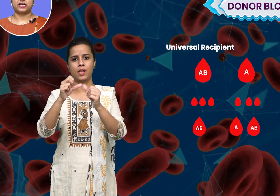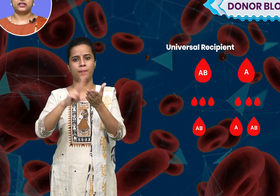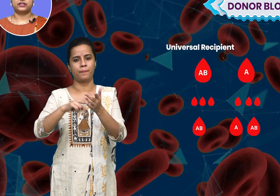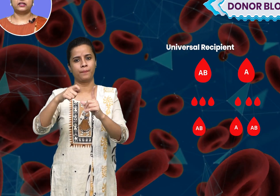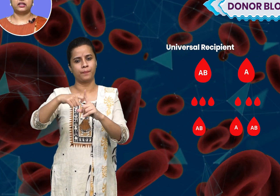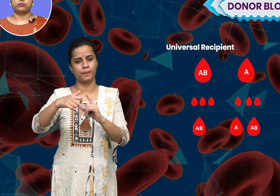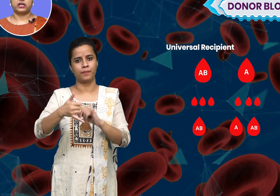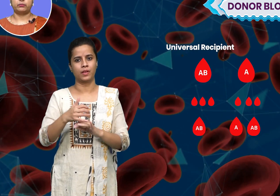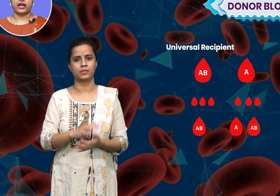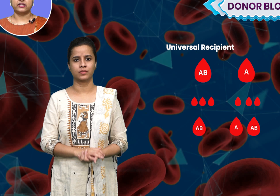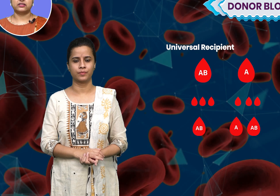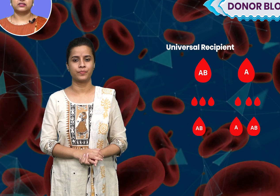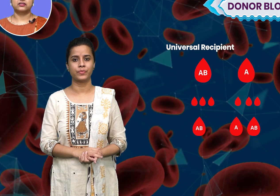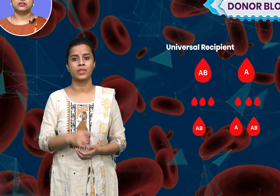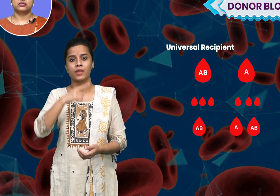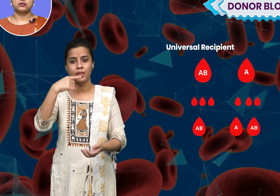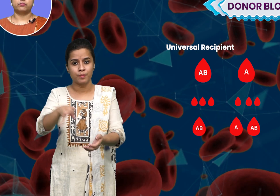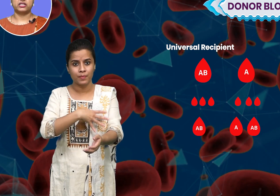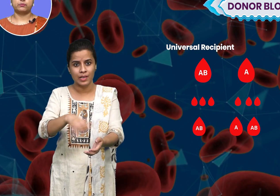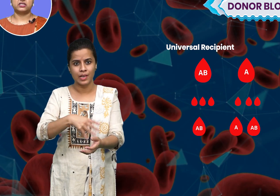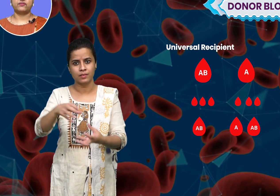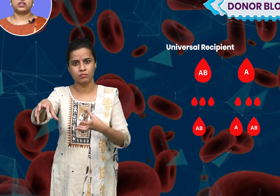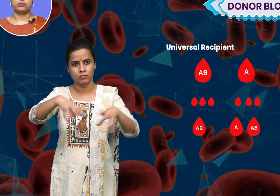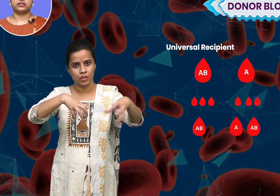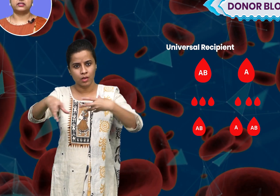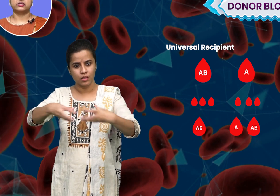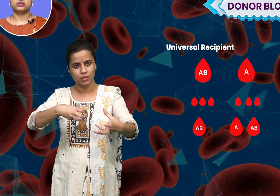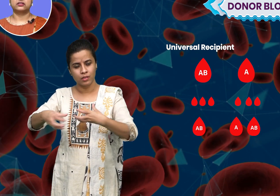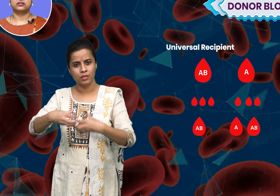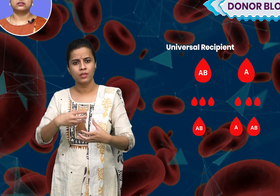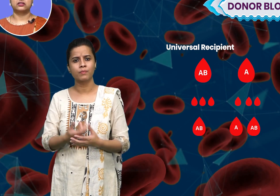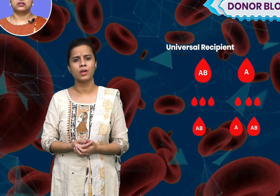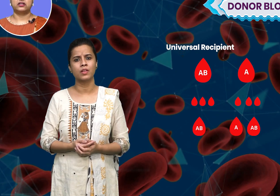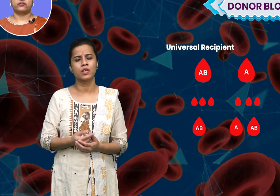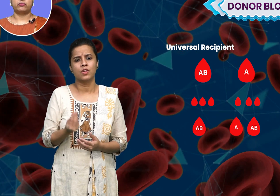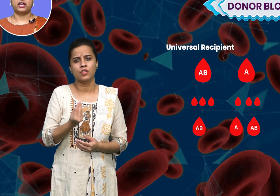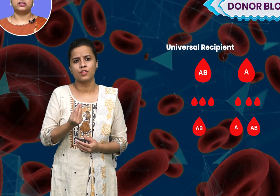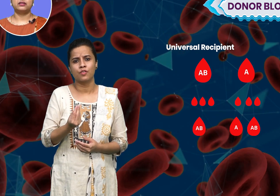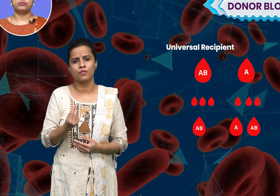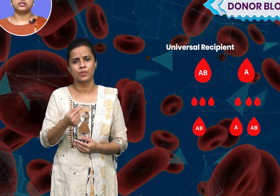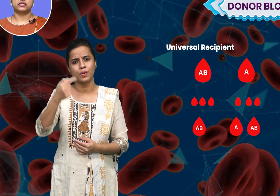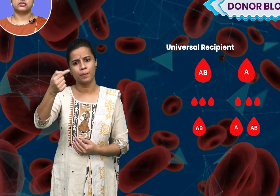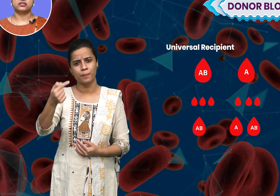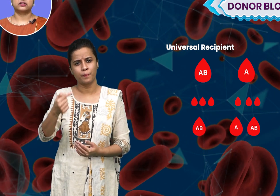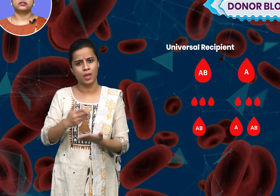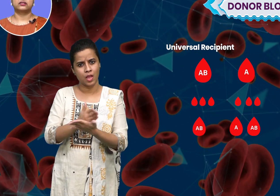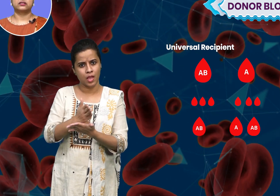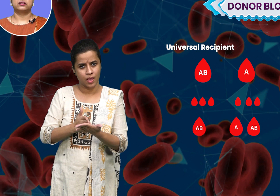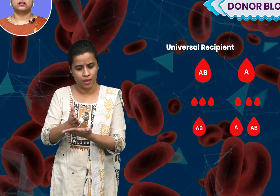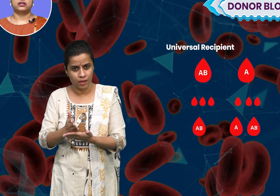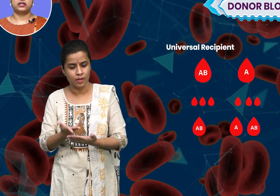Blood is collected in blood banks by specific methods from healthy